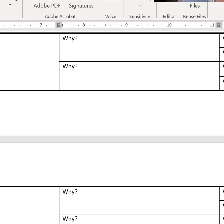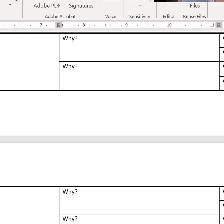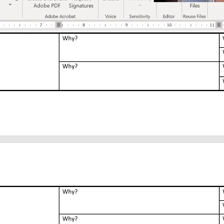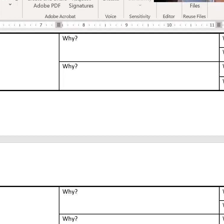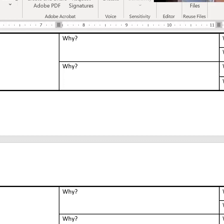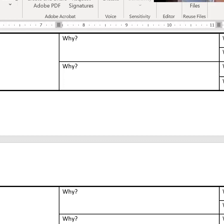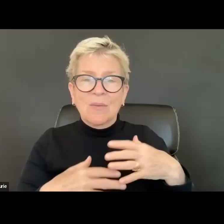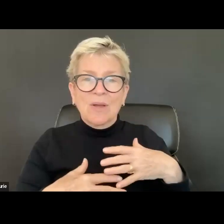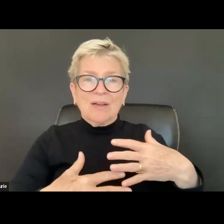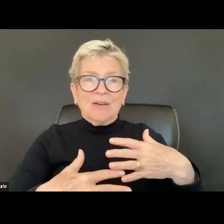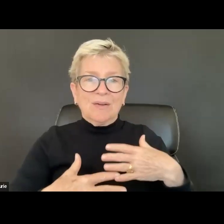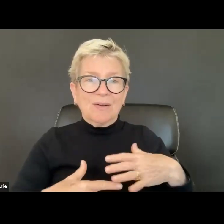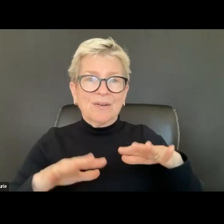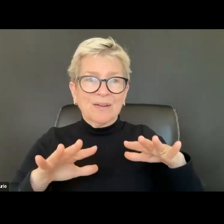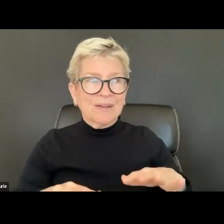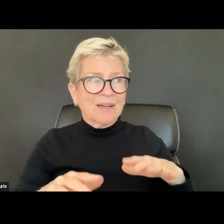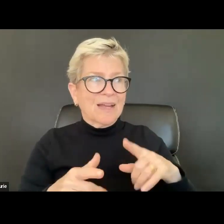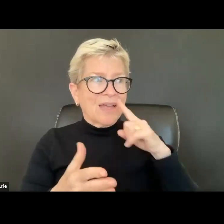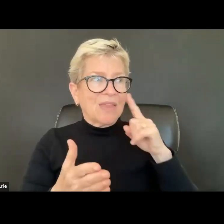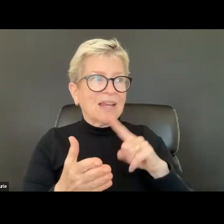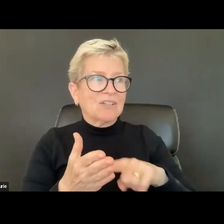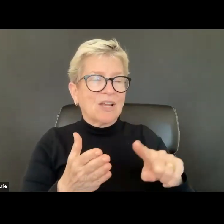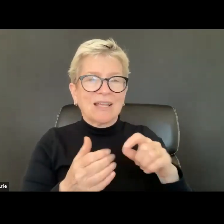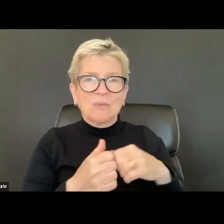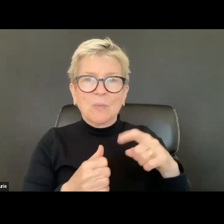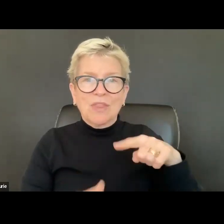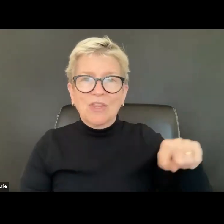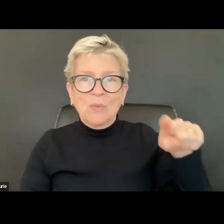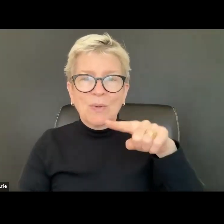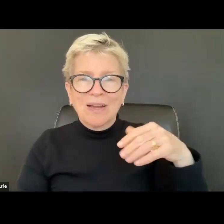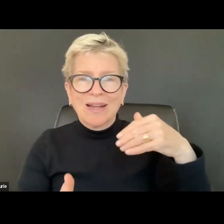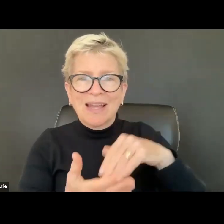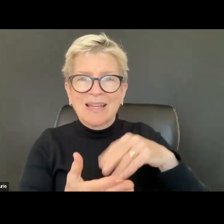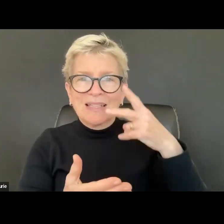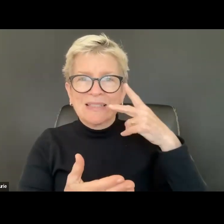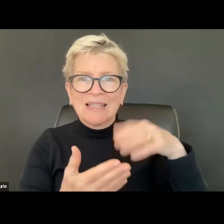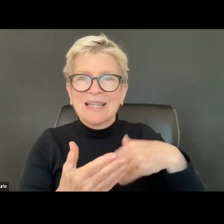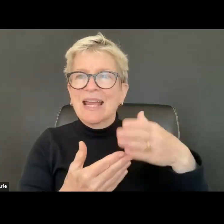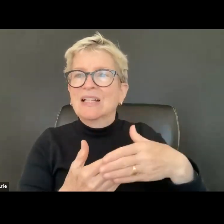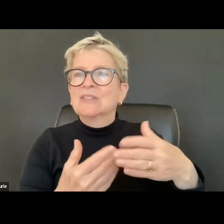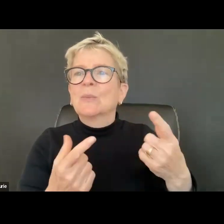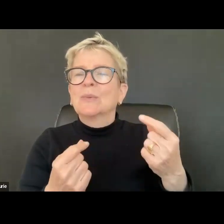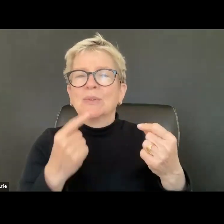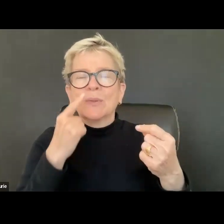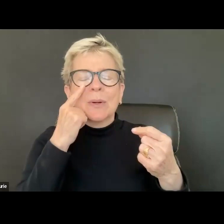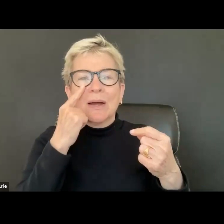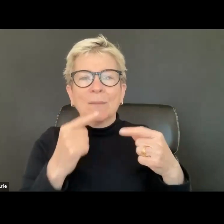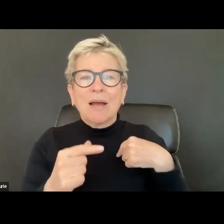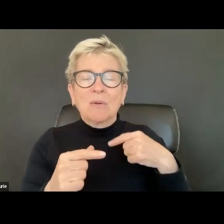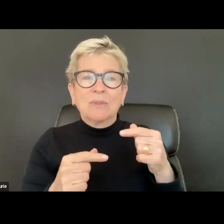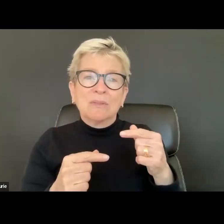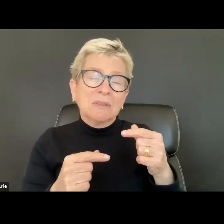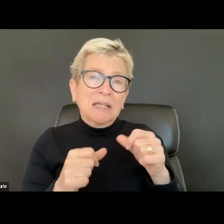check back in with you and see if there's what we want to do next in terms of continuing the conversation, taking a